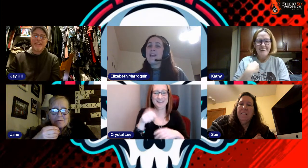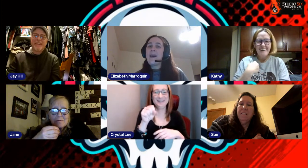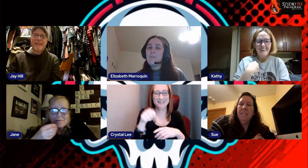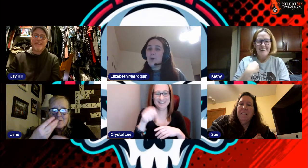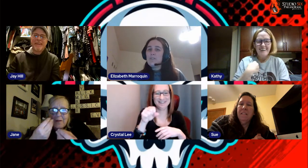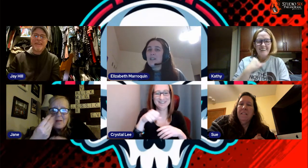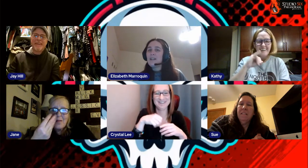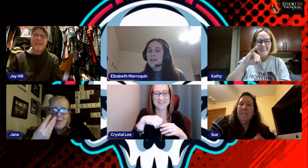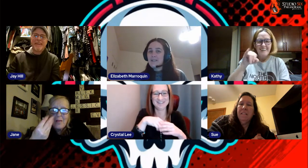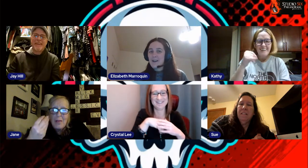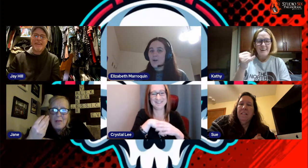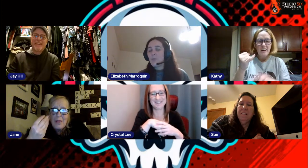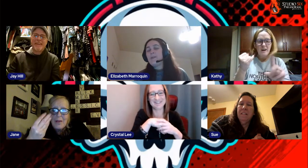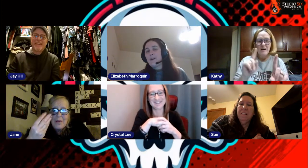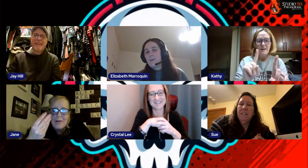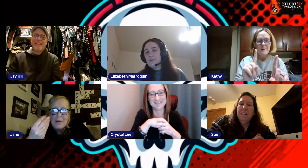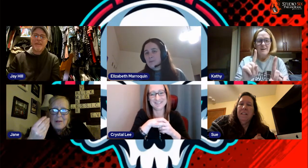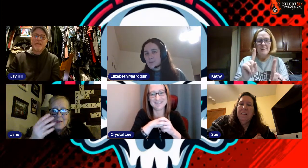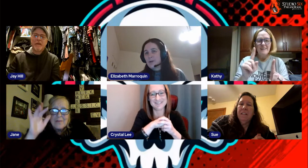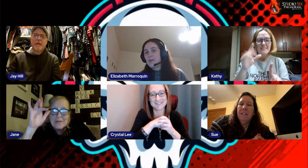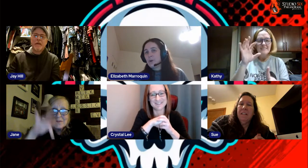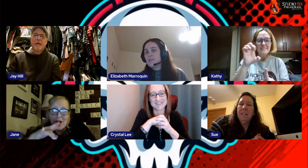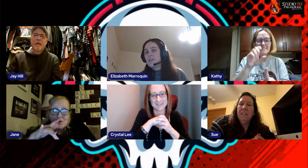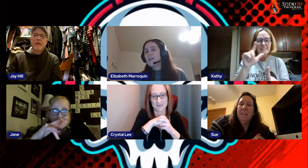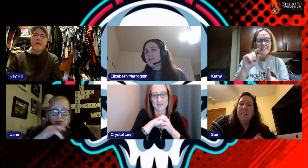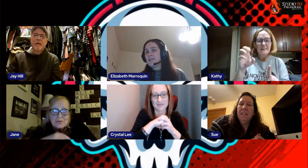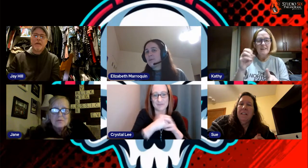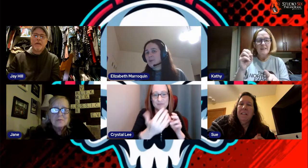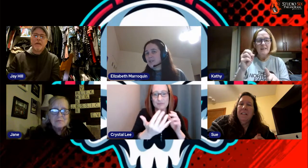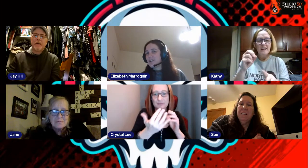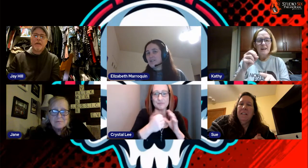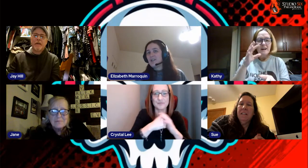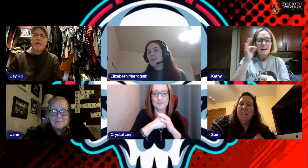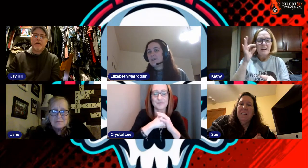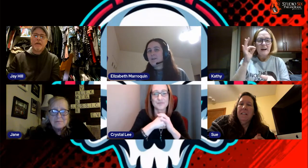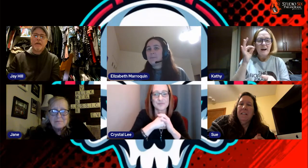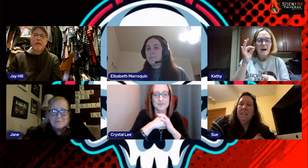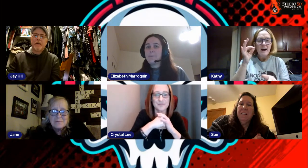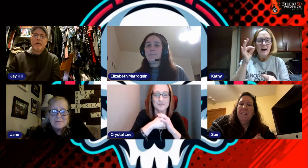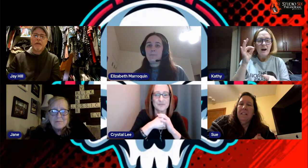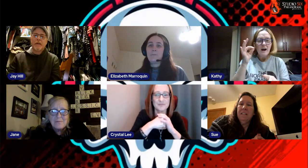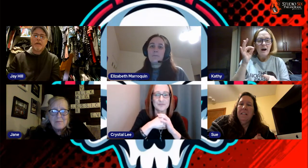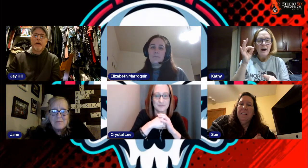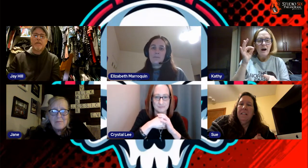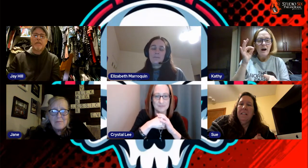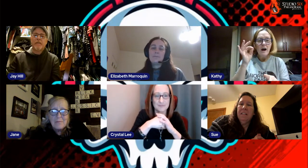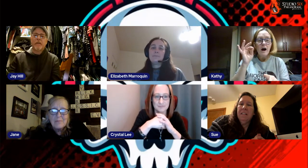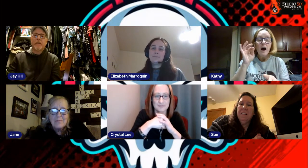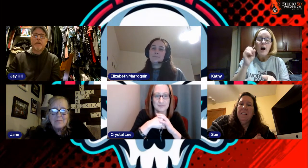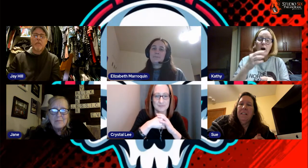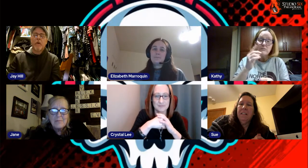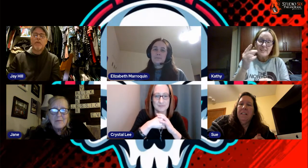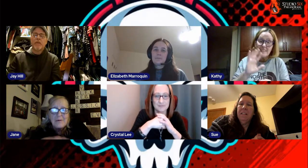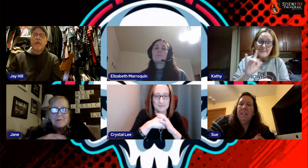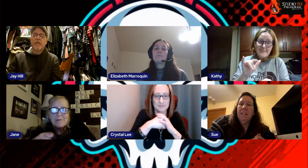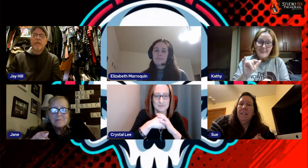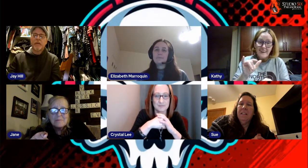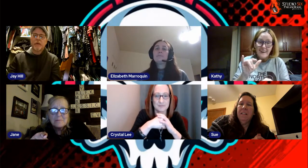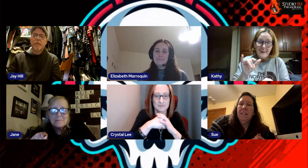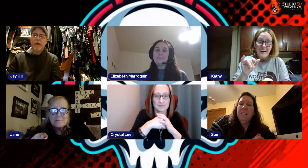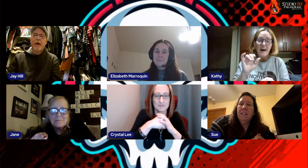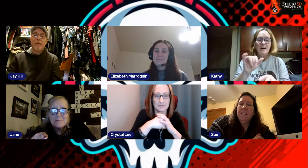When the cat moves it, it lights up. Or when the spirit moves it, it lights up. Or touches it, it lights up. Yeah, it's motion. Really? Sensor.